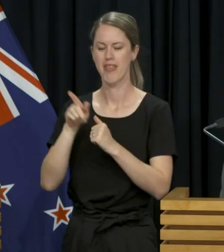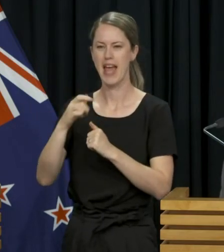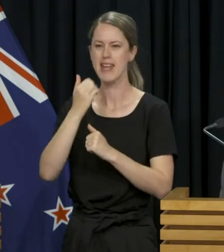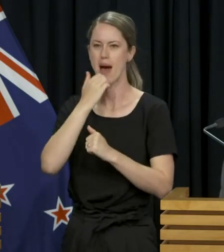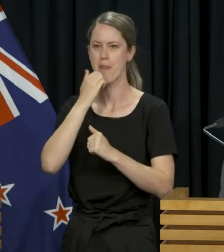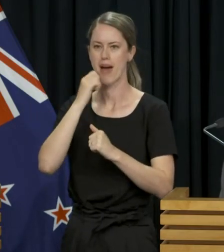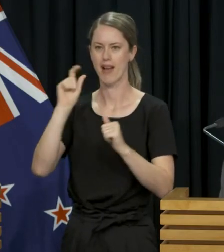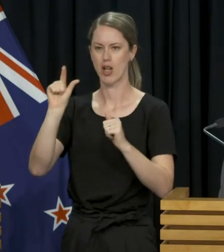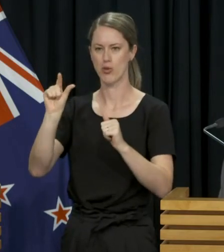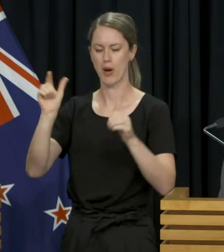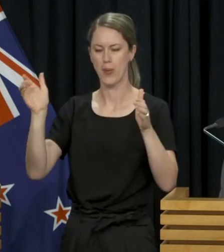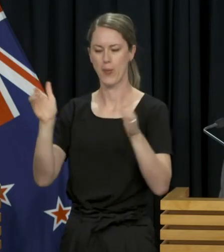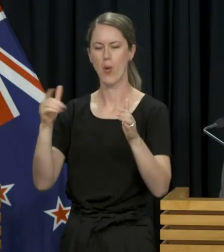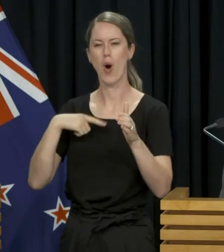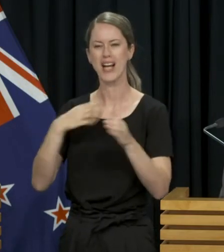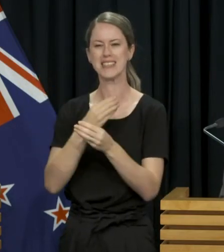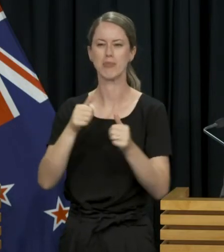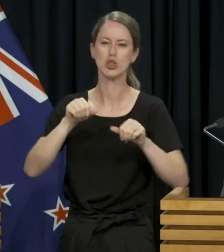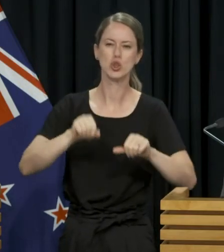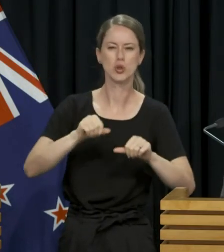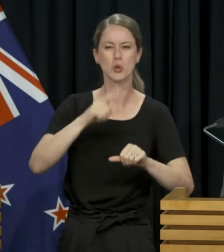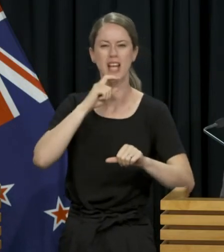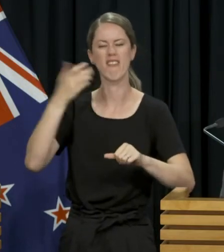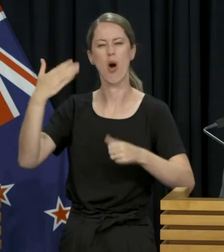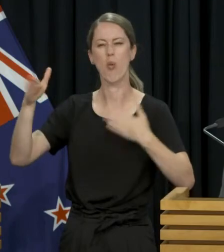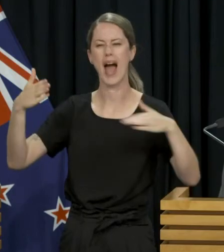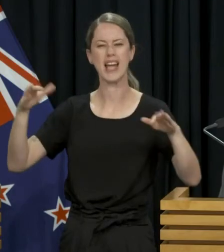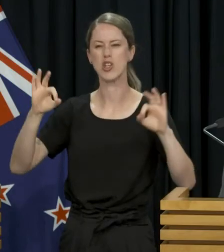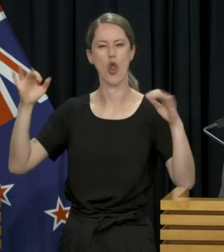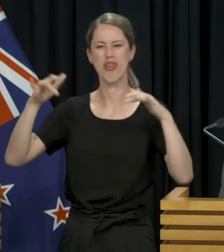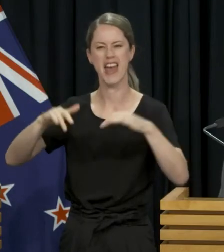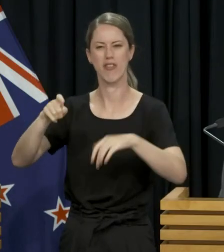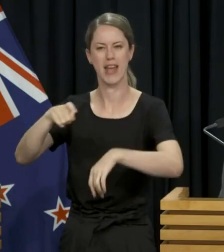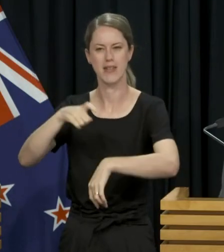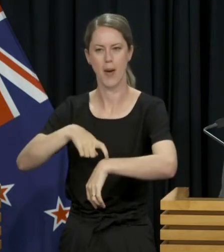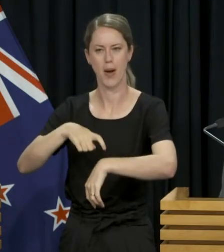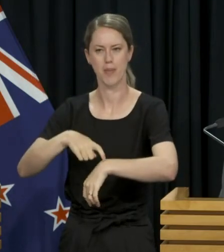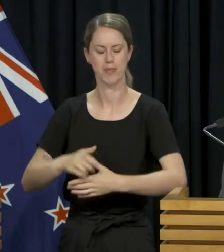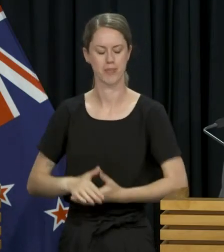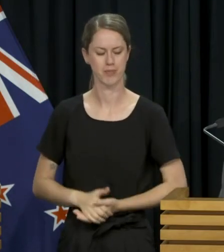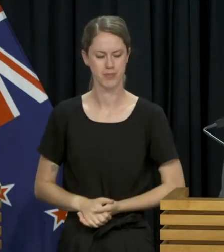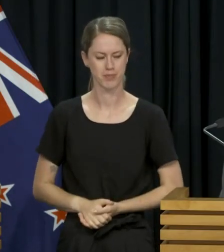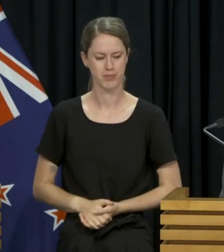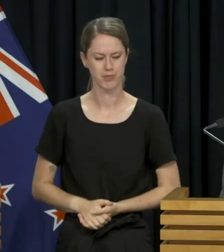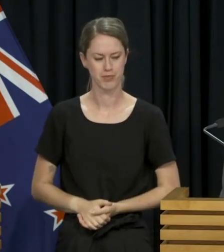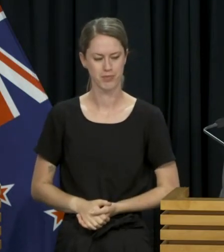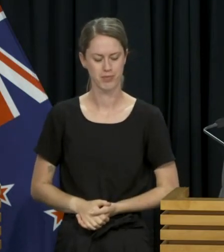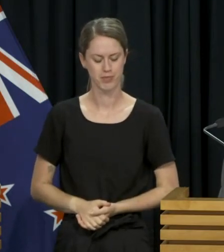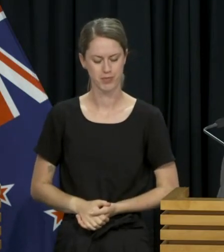as we have confirmed with some people that they were not at the school at the time that they may have been exposed.